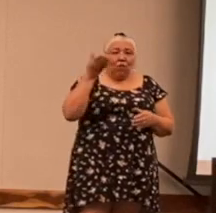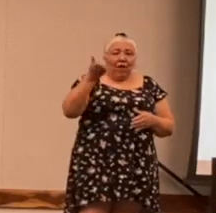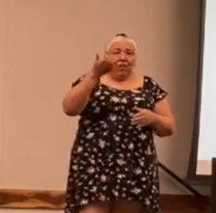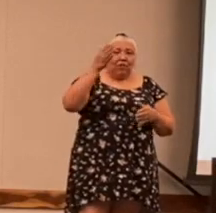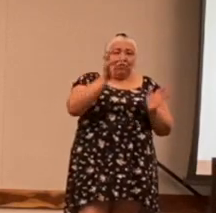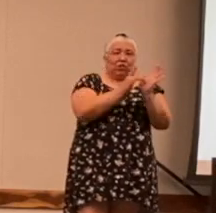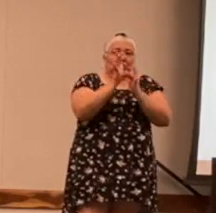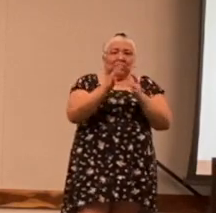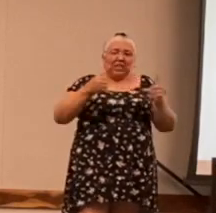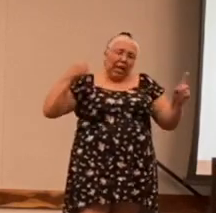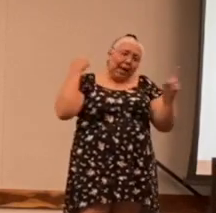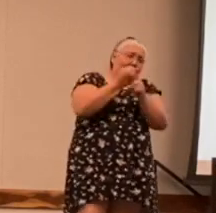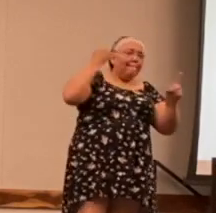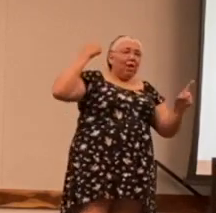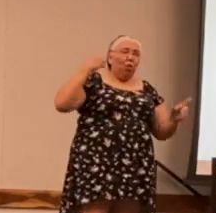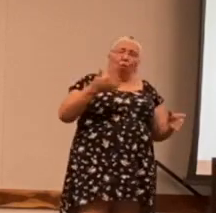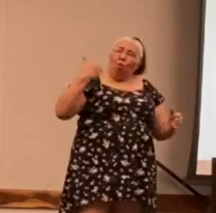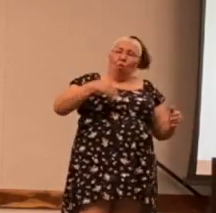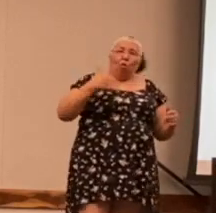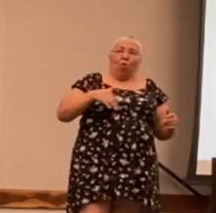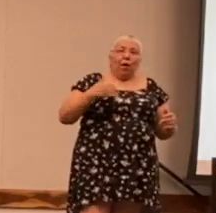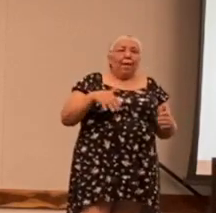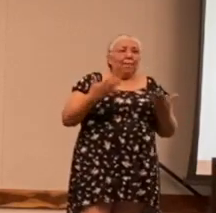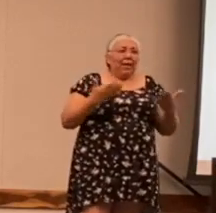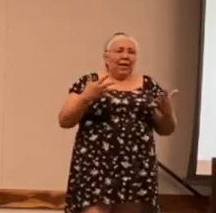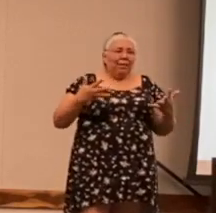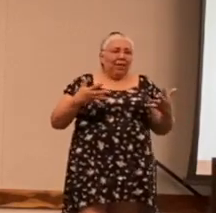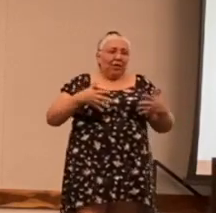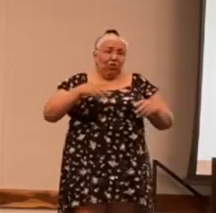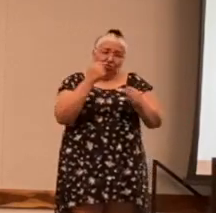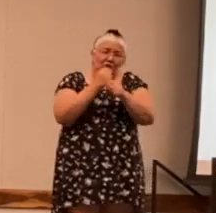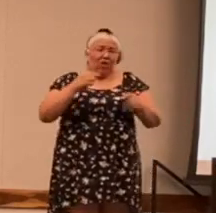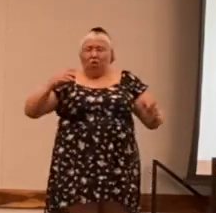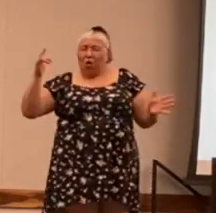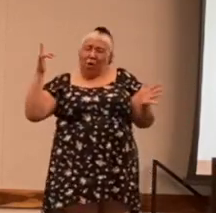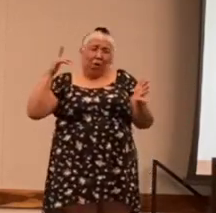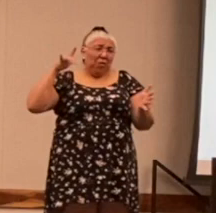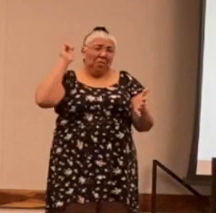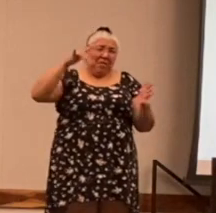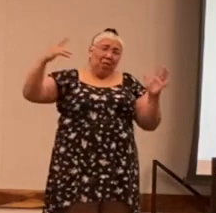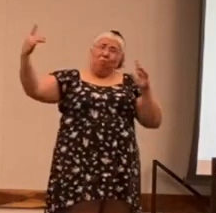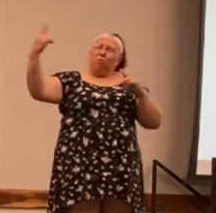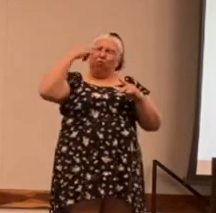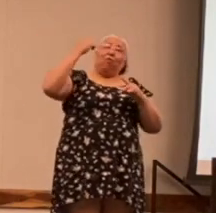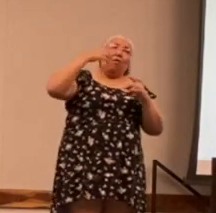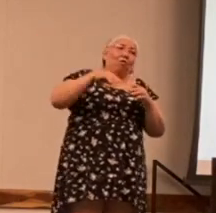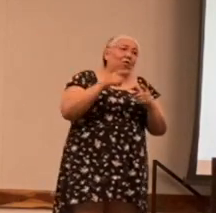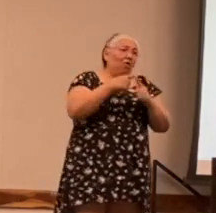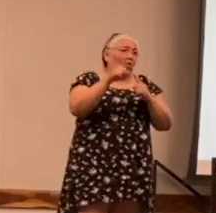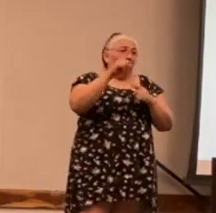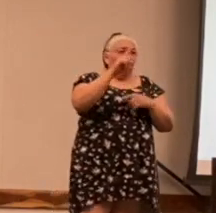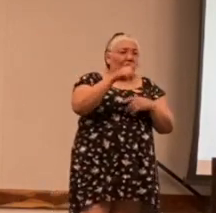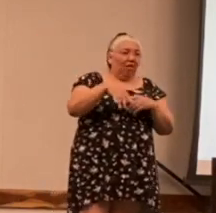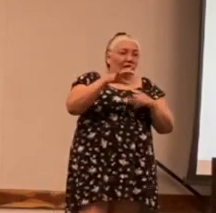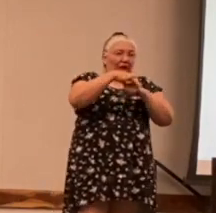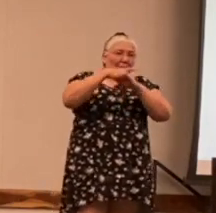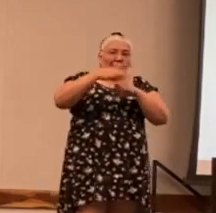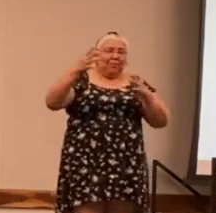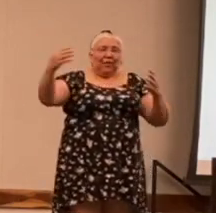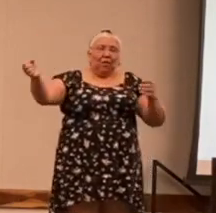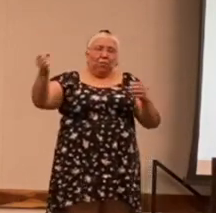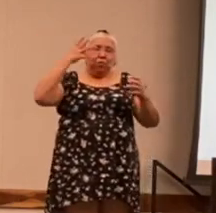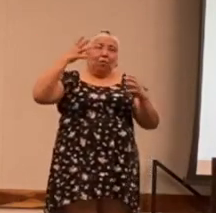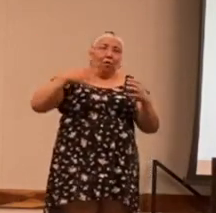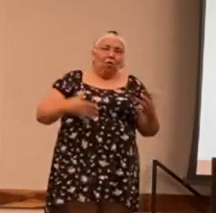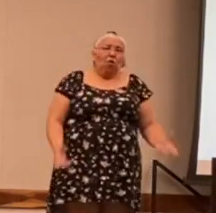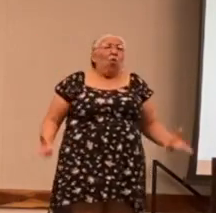when Jesus hit me with a 2x4, maybe a Mack truck, or a plane, or Pluto, something. He just hit me hard, and I was